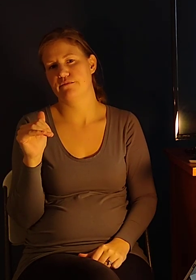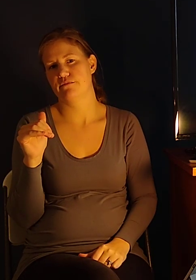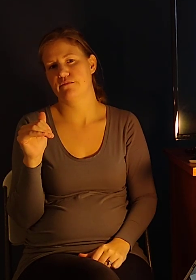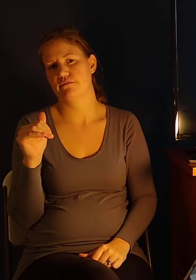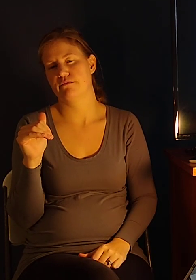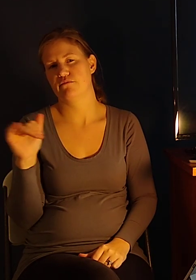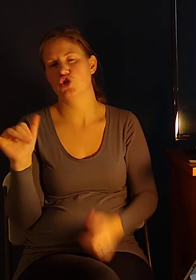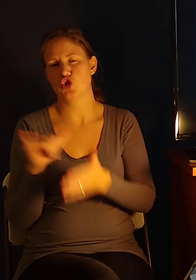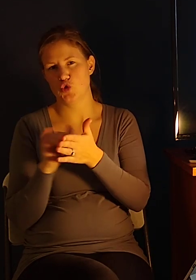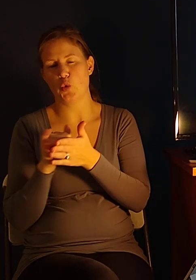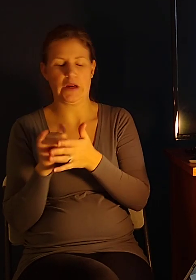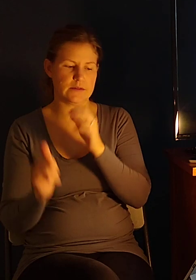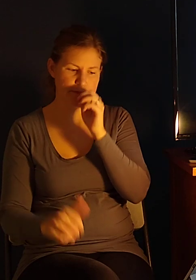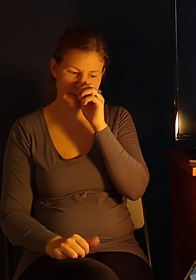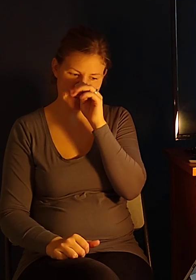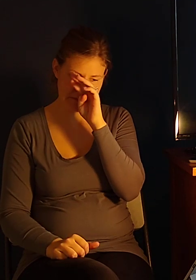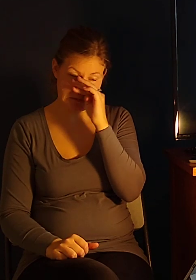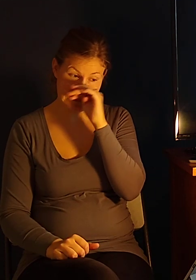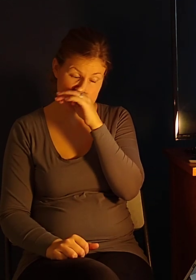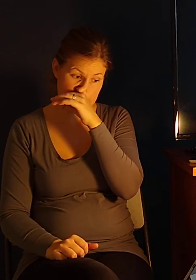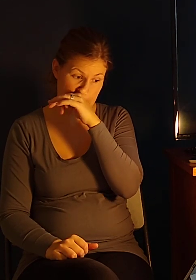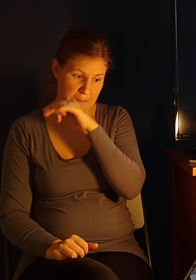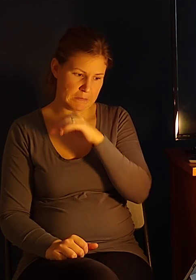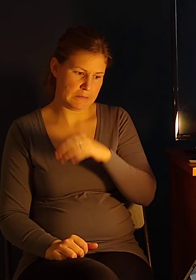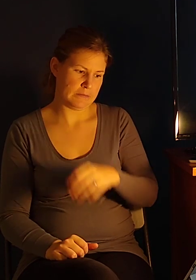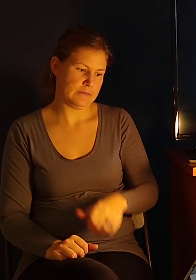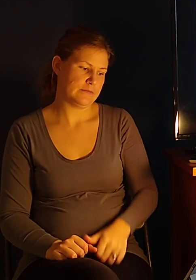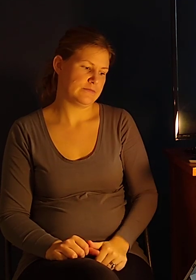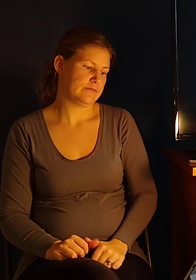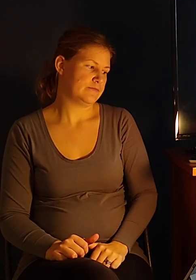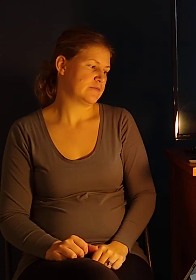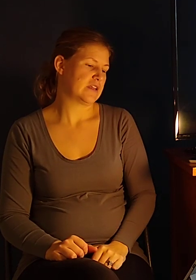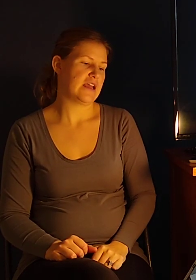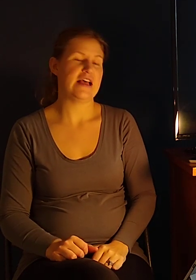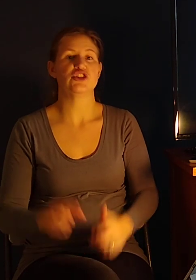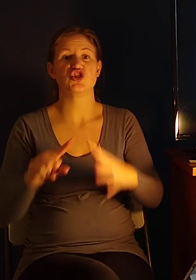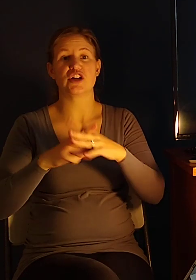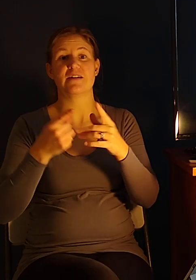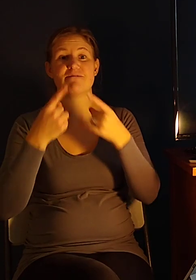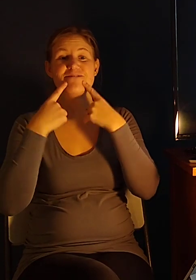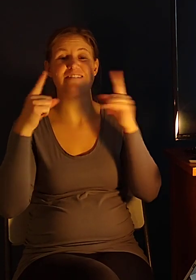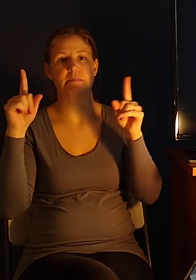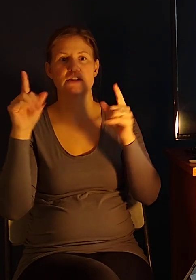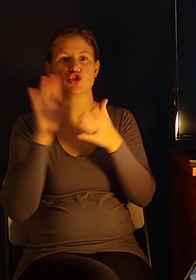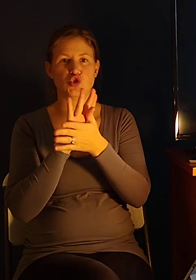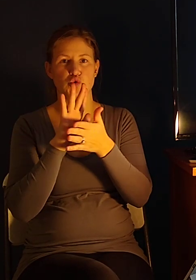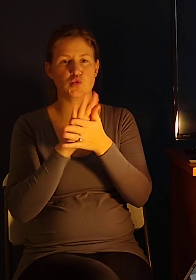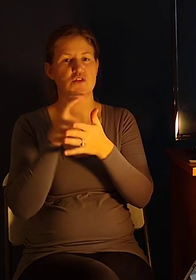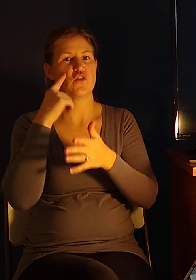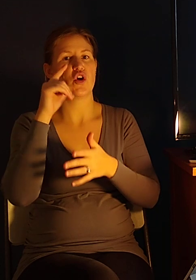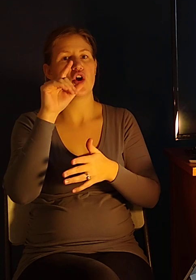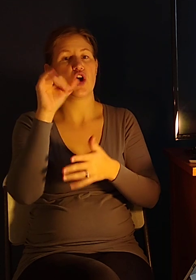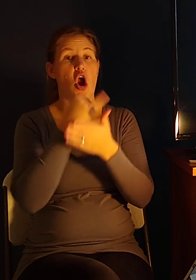such as New York City, and some very famous schools of art. The two big